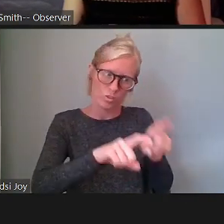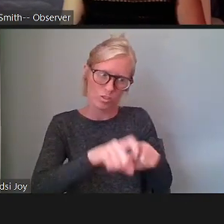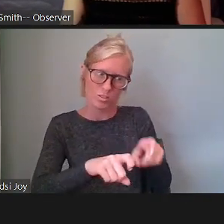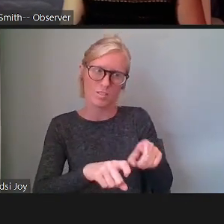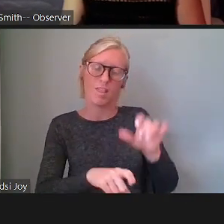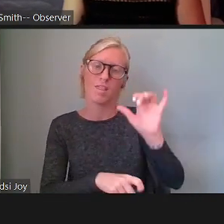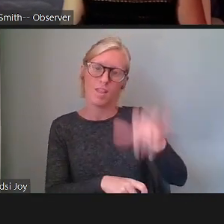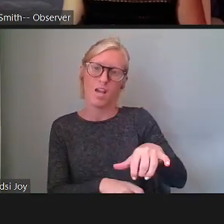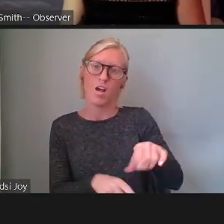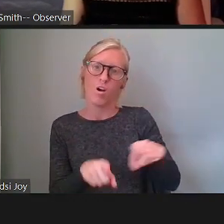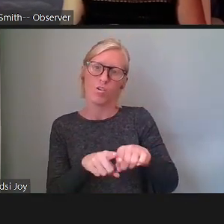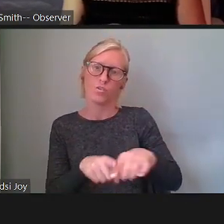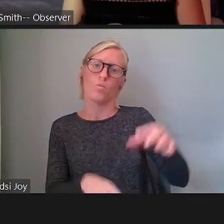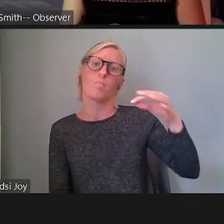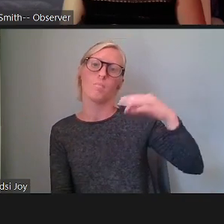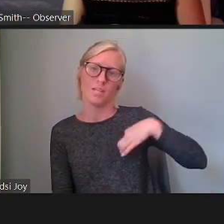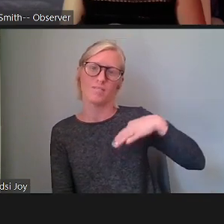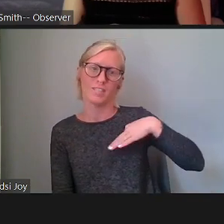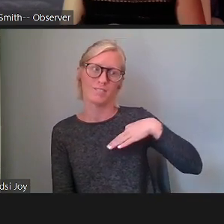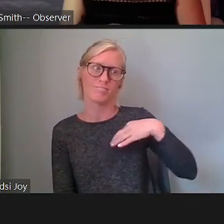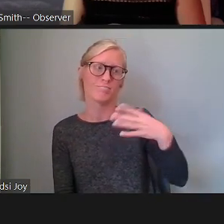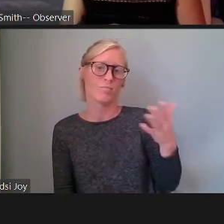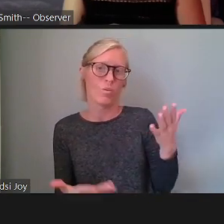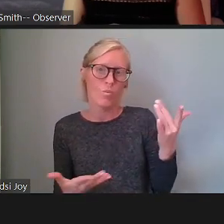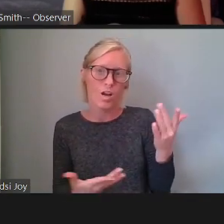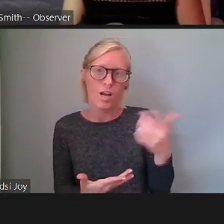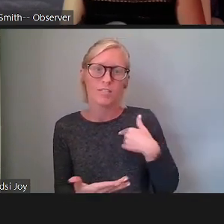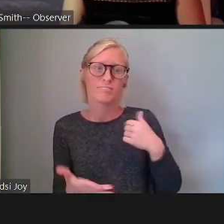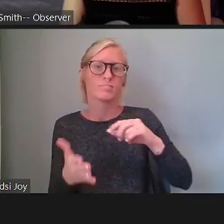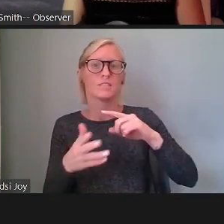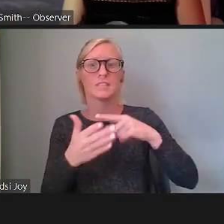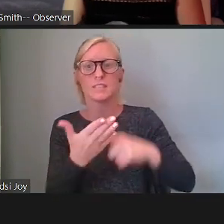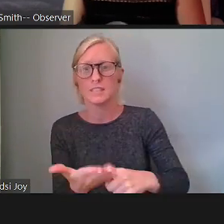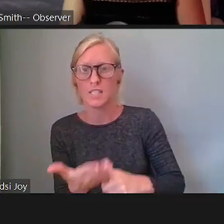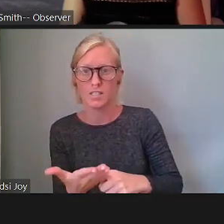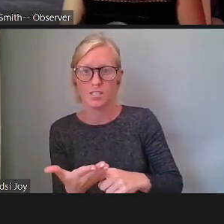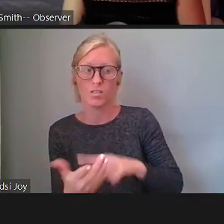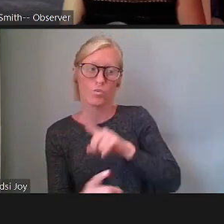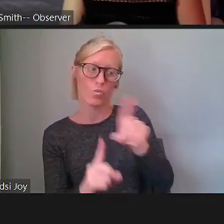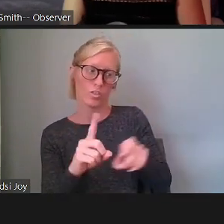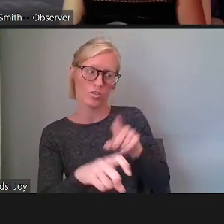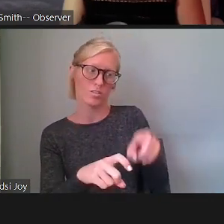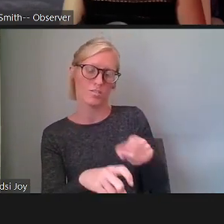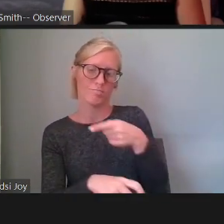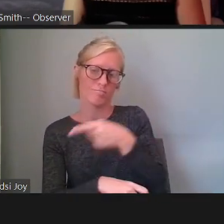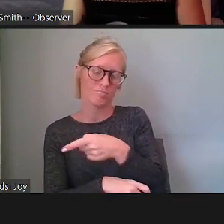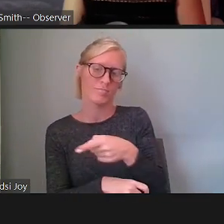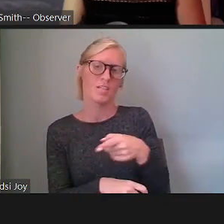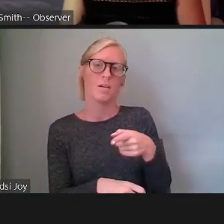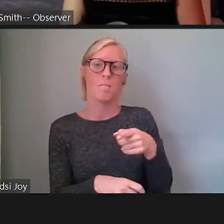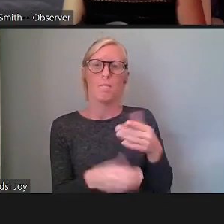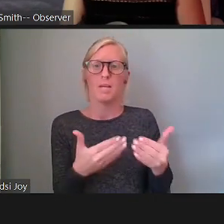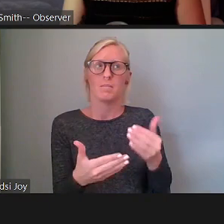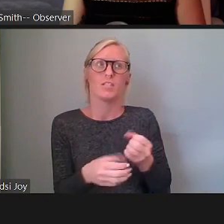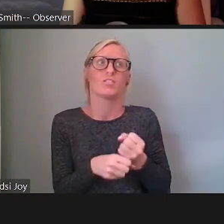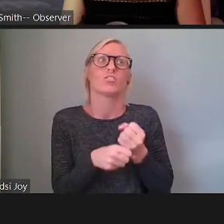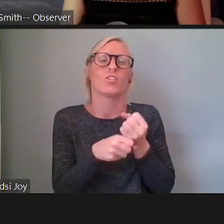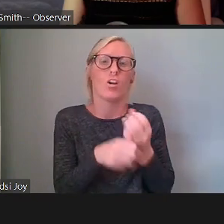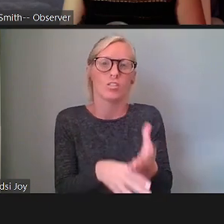that's very beneficial at this time to address the questions that your employees might be having that might be causing them